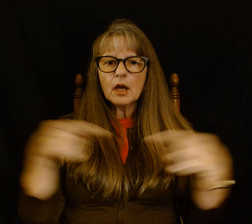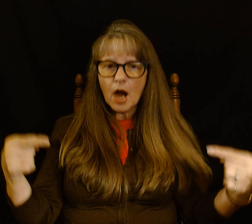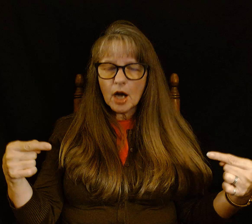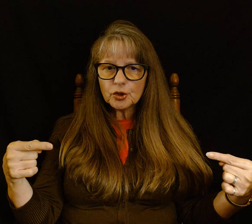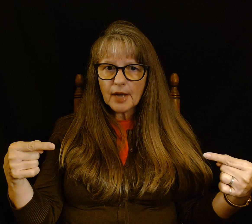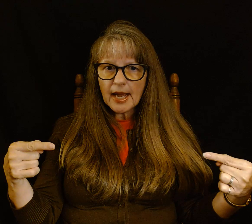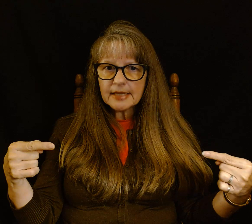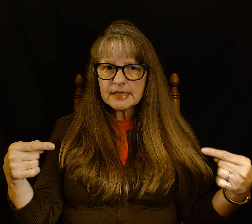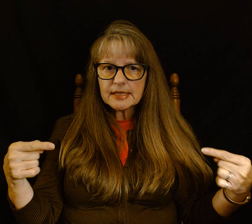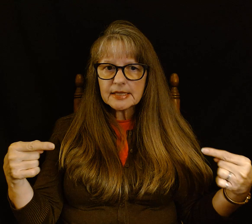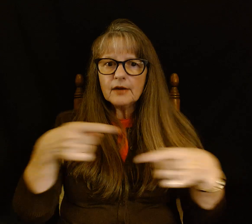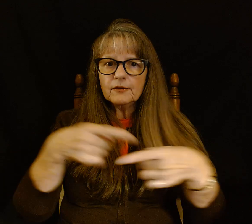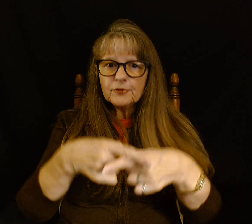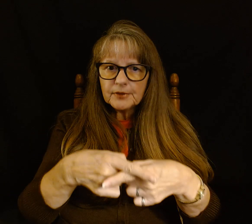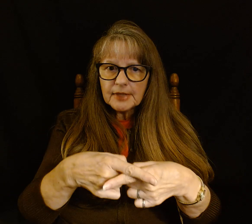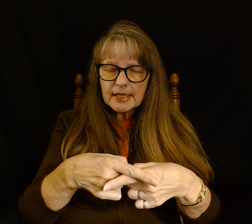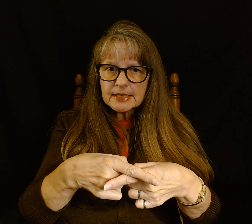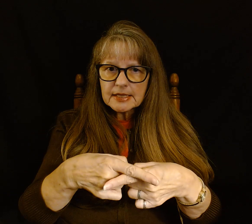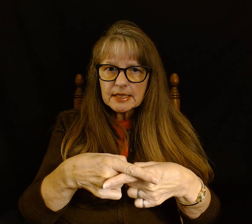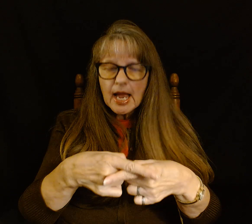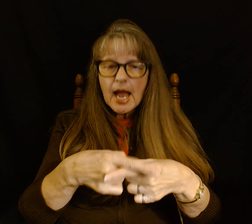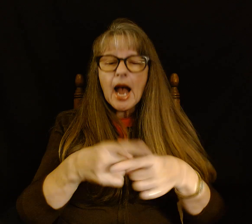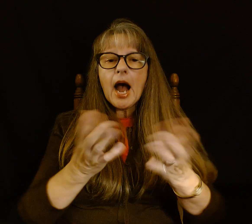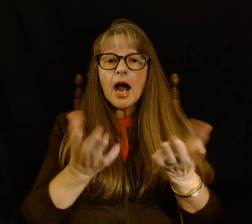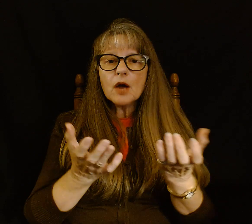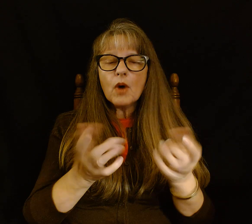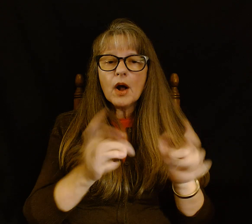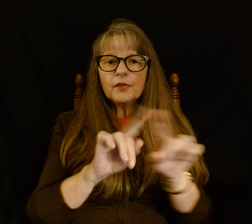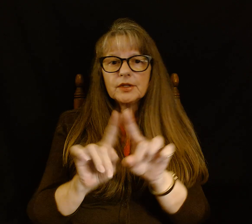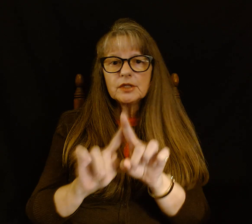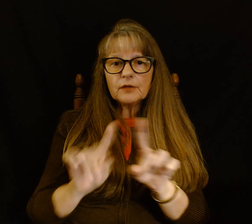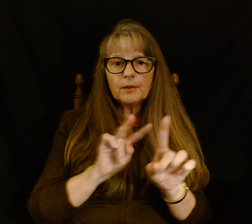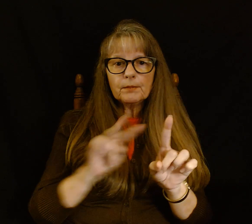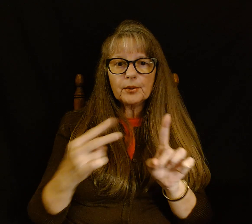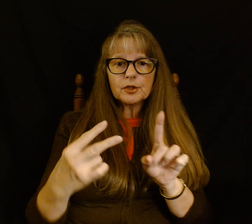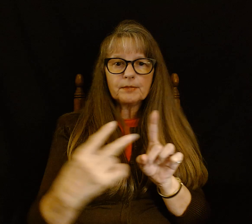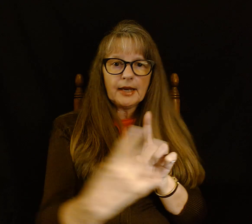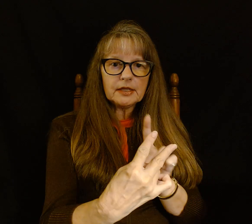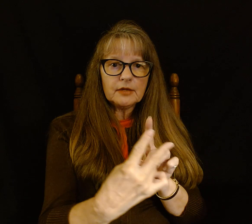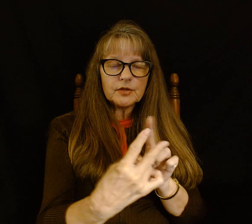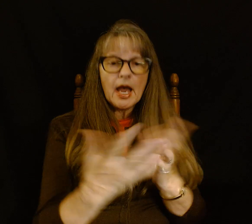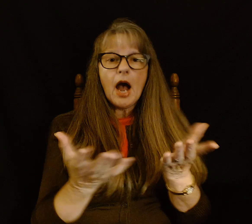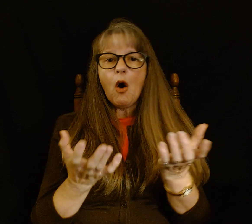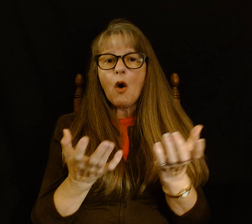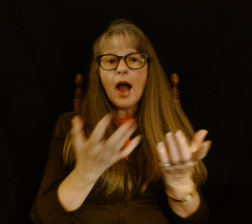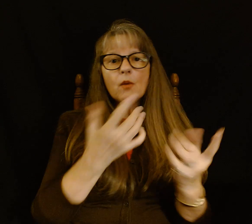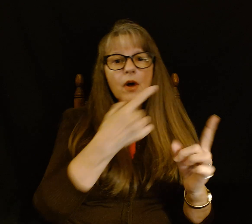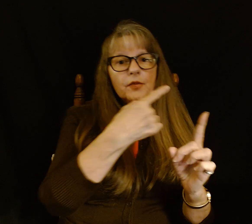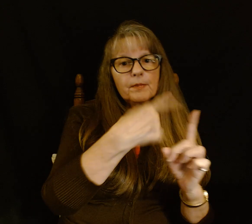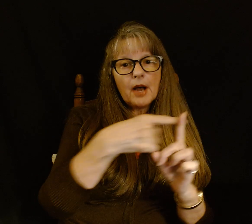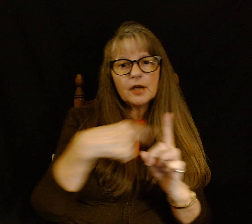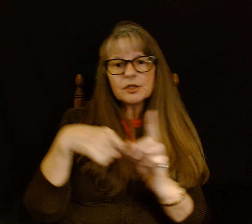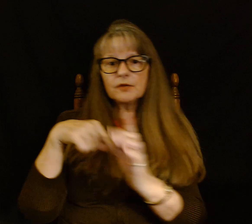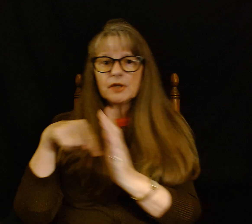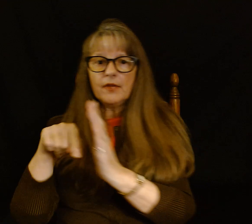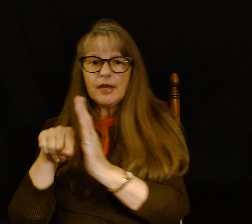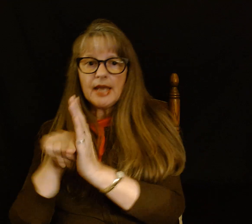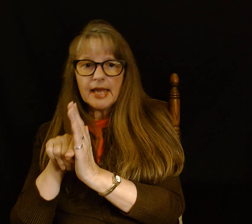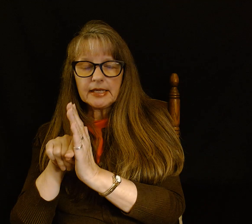contrast, conflict. I want the different perspectives. or I want the positives and the